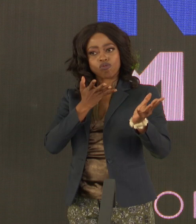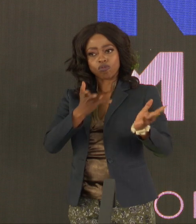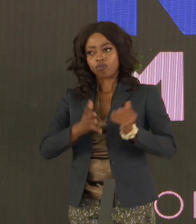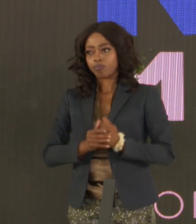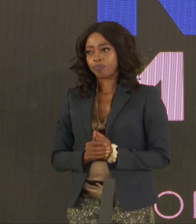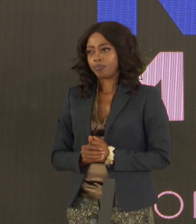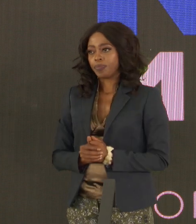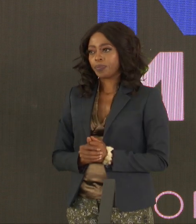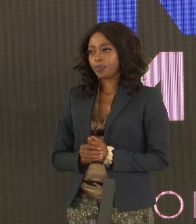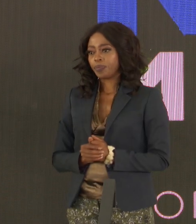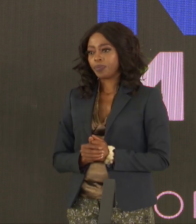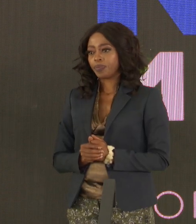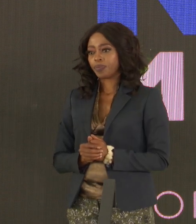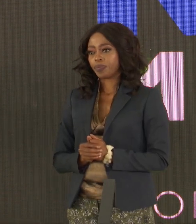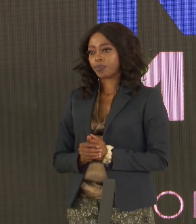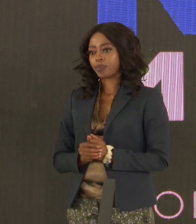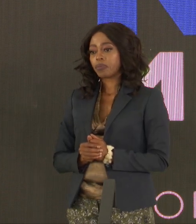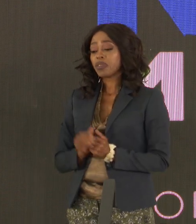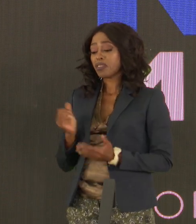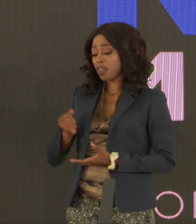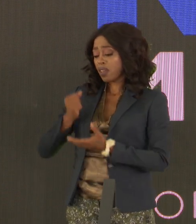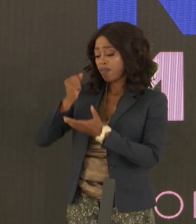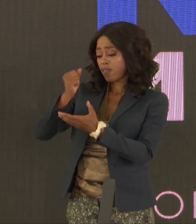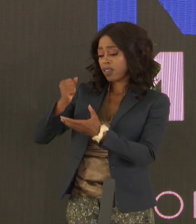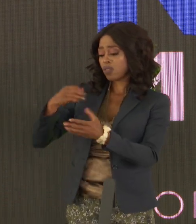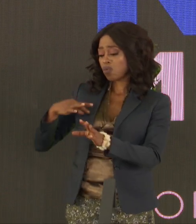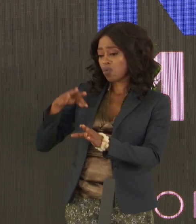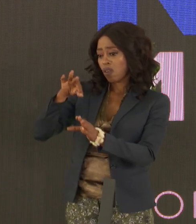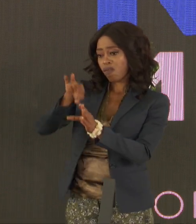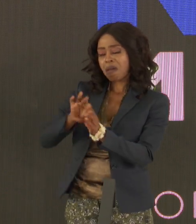This is a good investment of your time